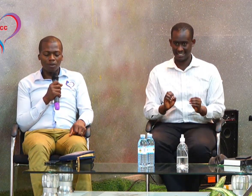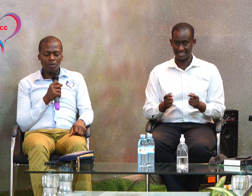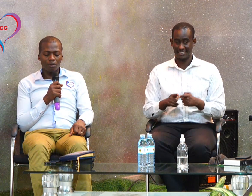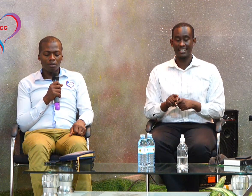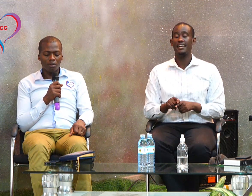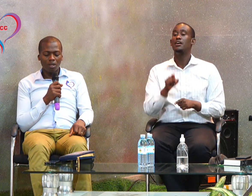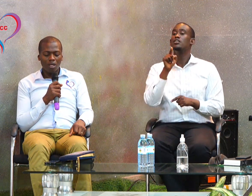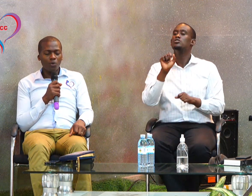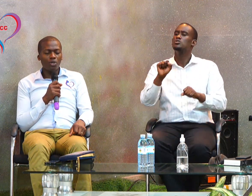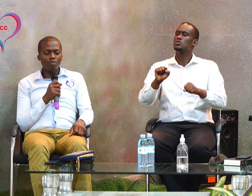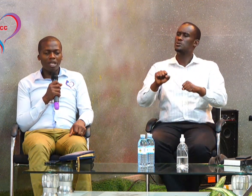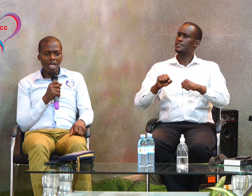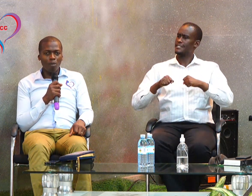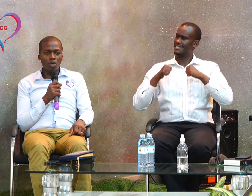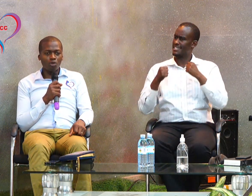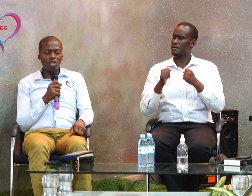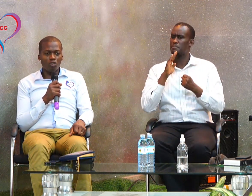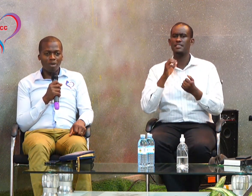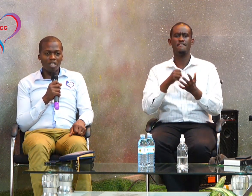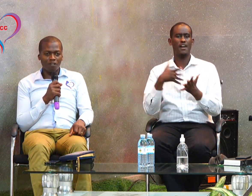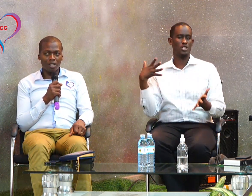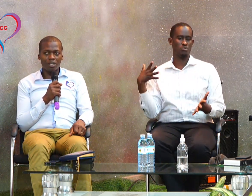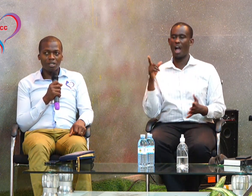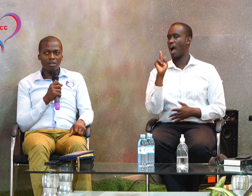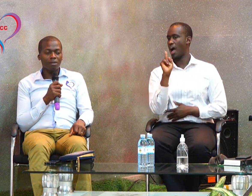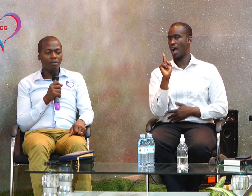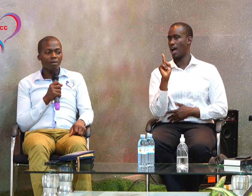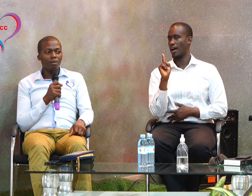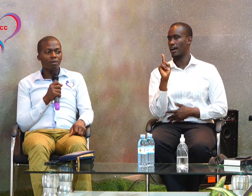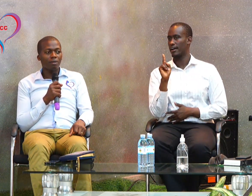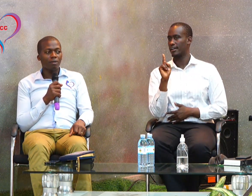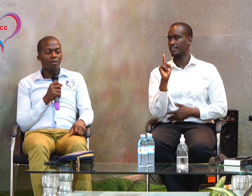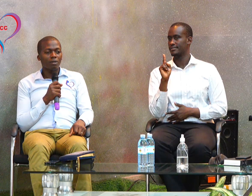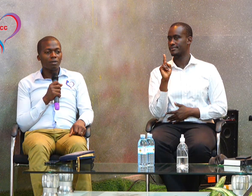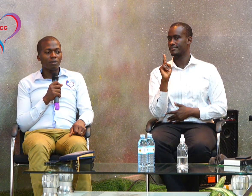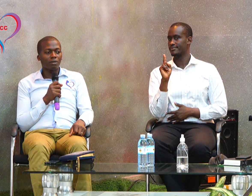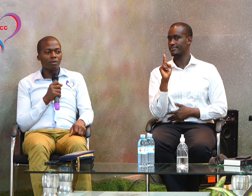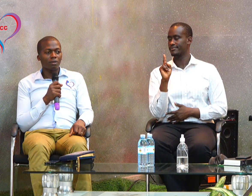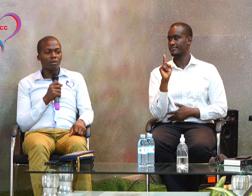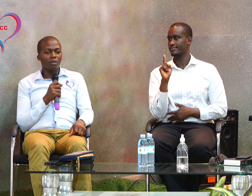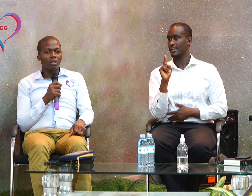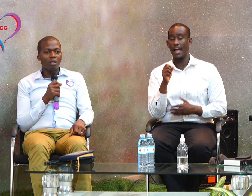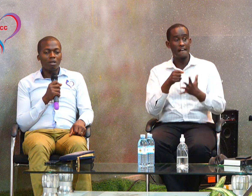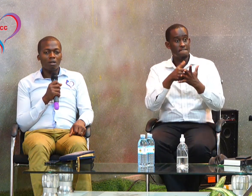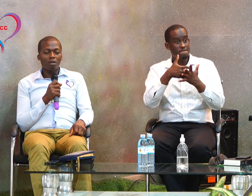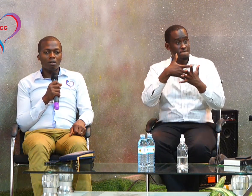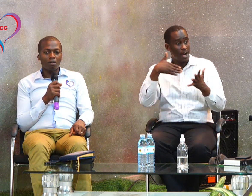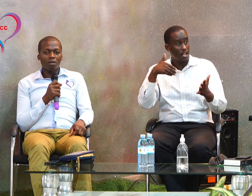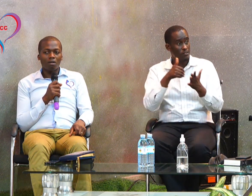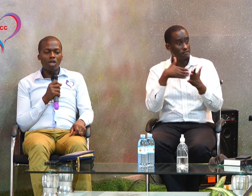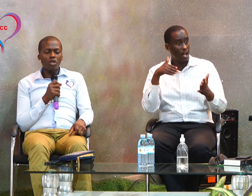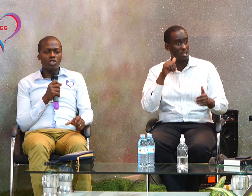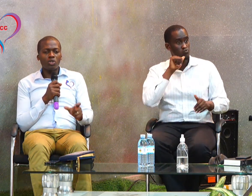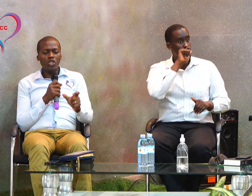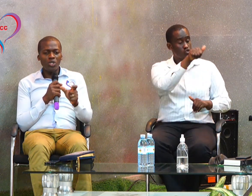kusobola kugasa, you will not be able to be of benefit. Omugaso goguli mu kifo echo Katonda chakuyise